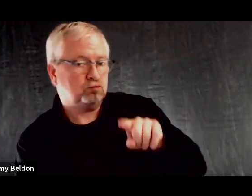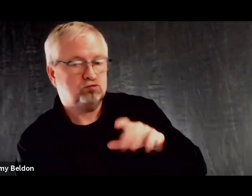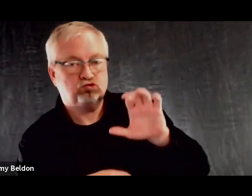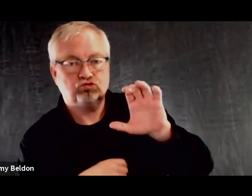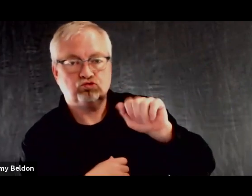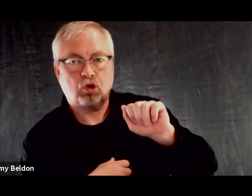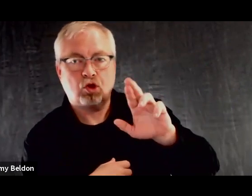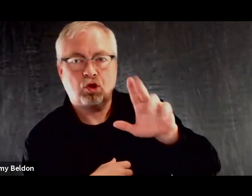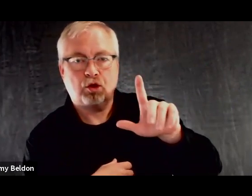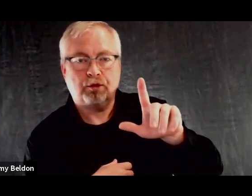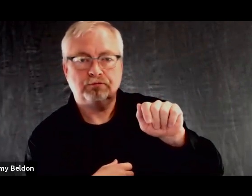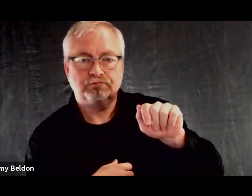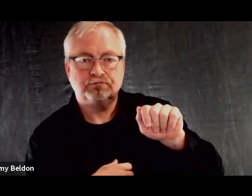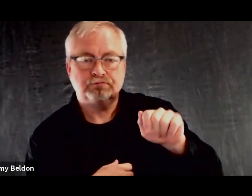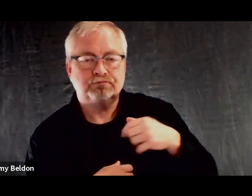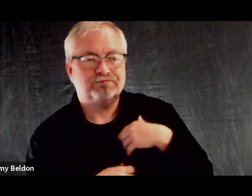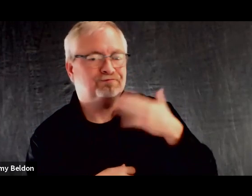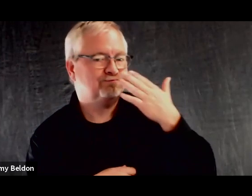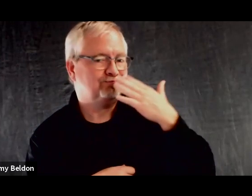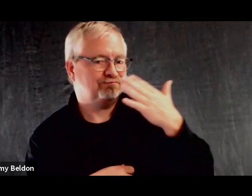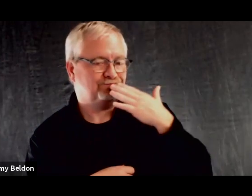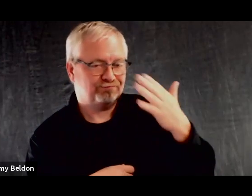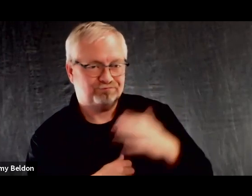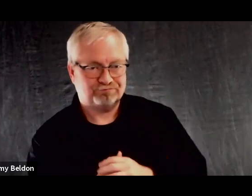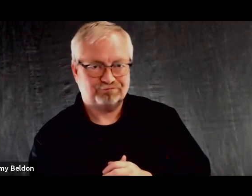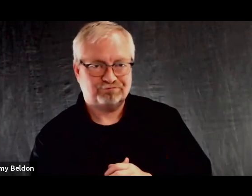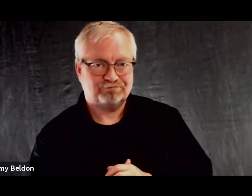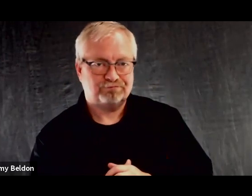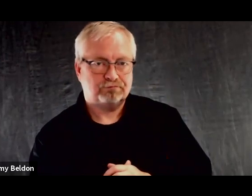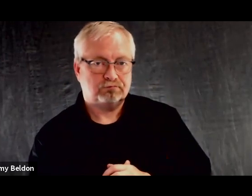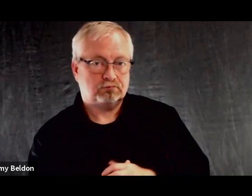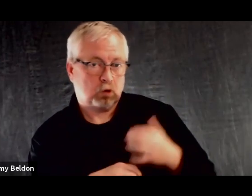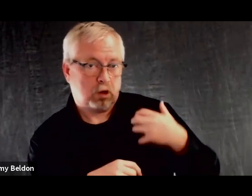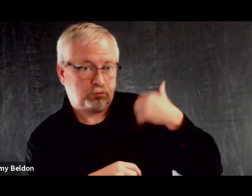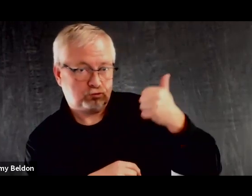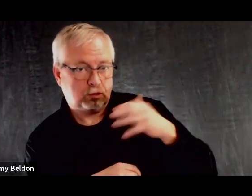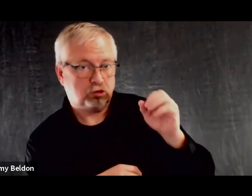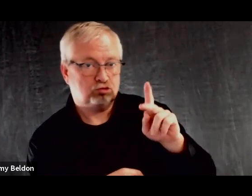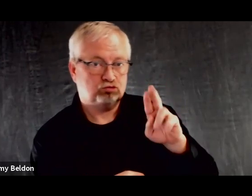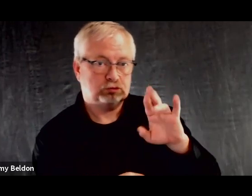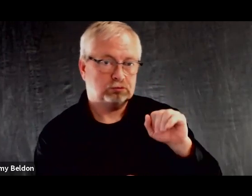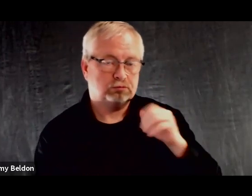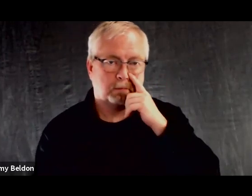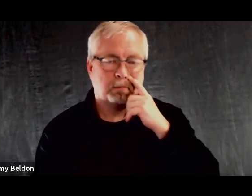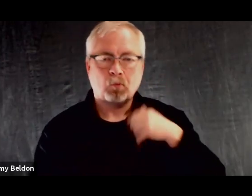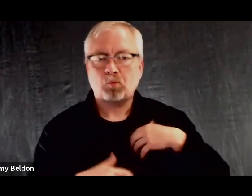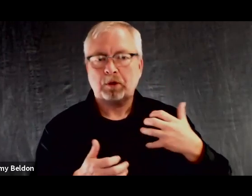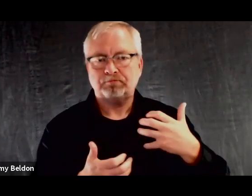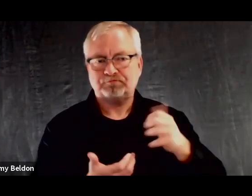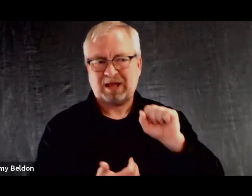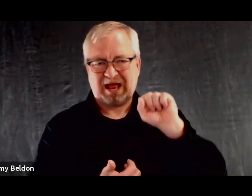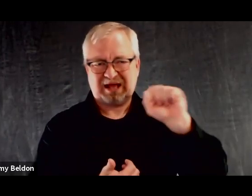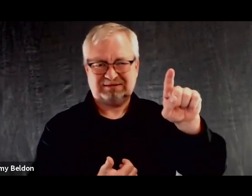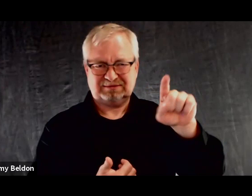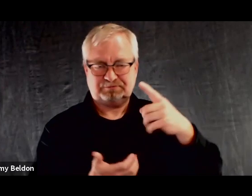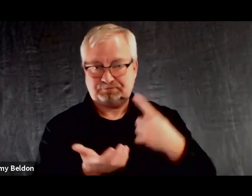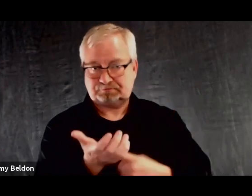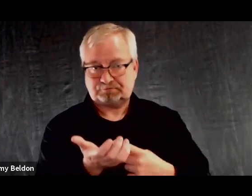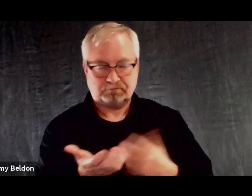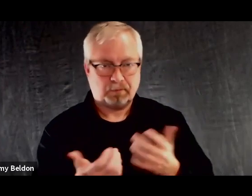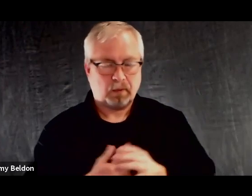Thanks so much, and thank you again, Commissioner and Chris. I just wanted to ask regarding the Midwest Coalition that the governor has